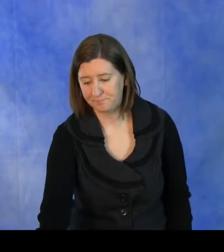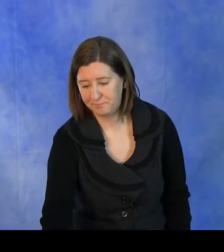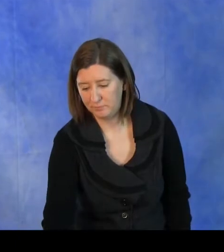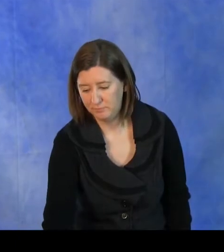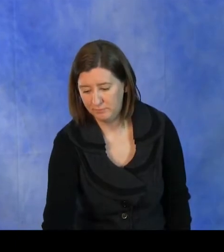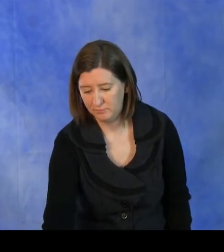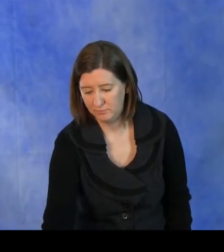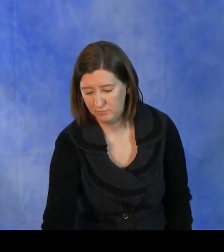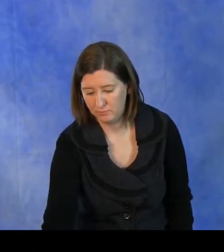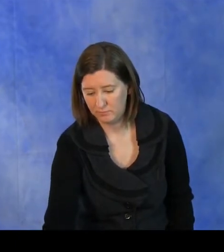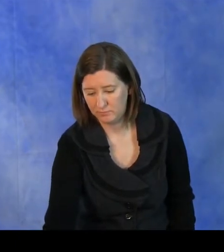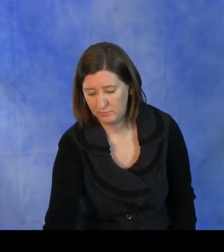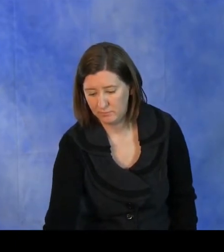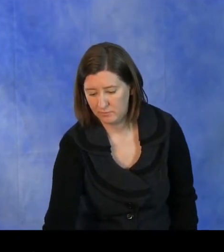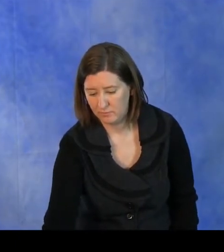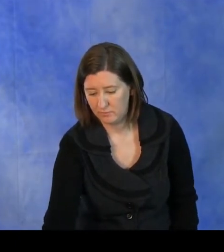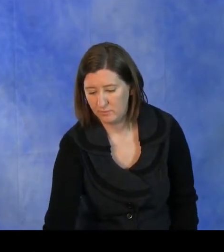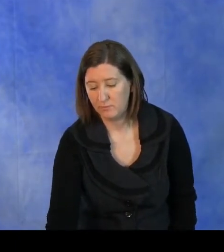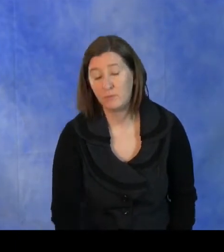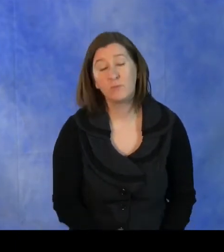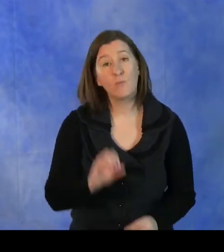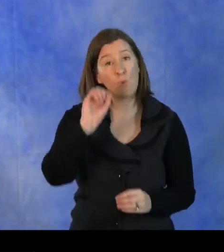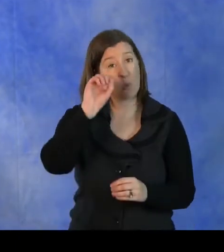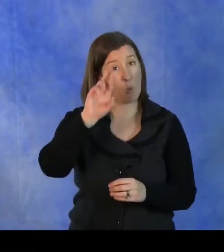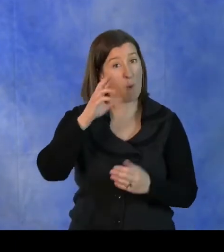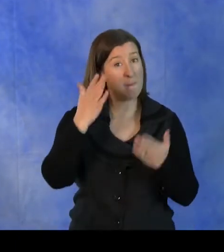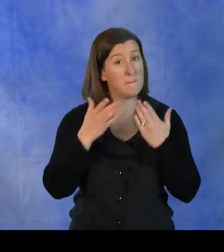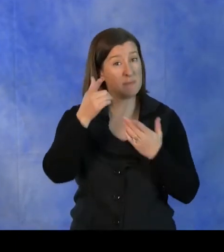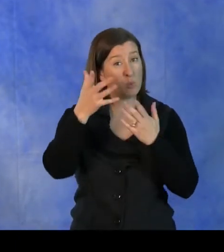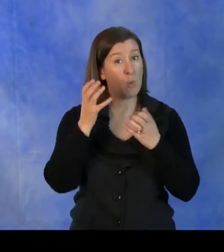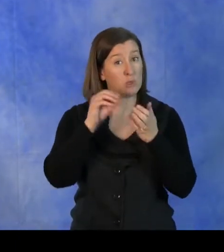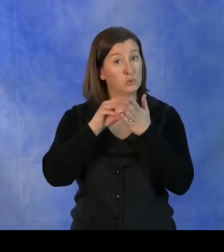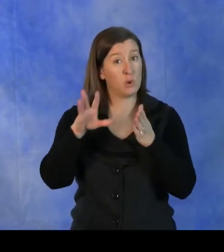So the visual aids are important.